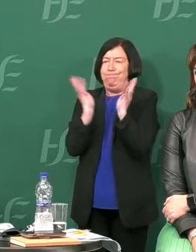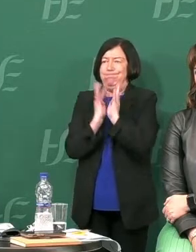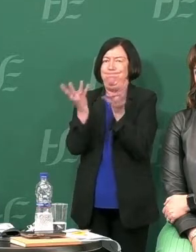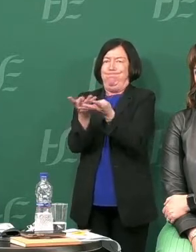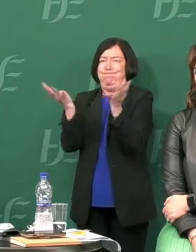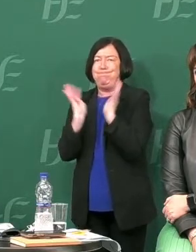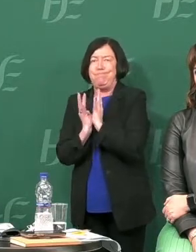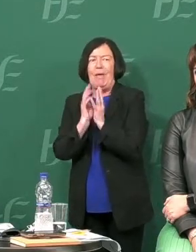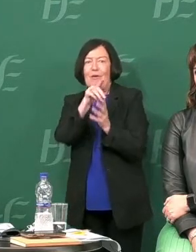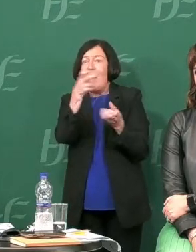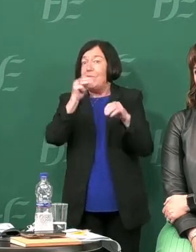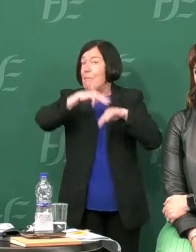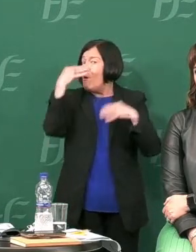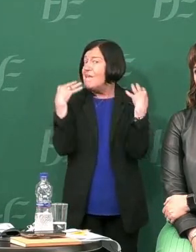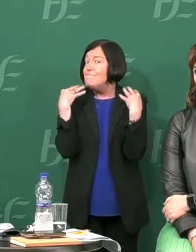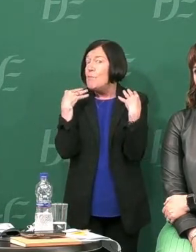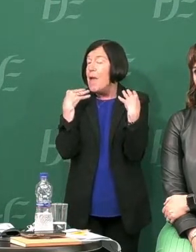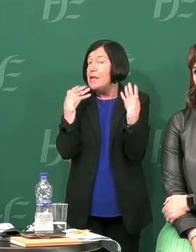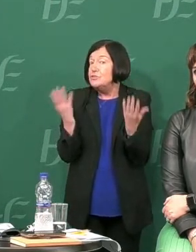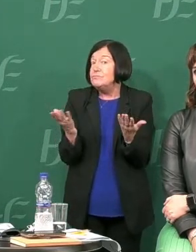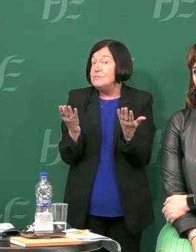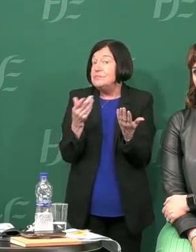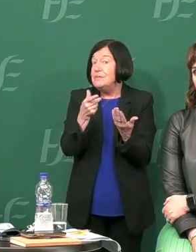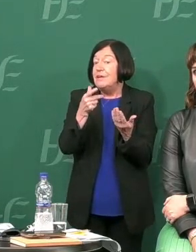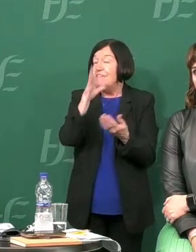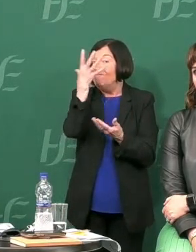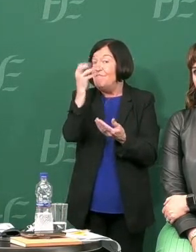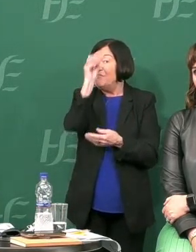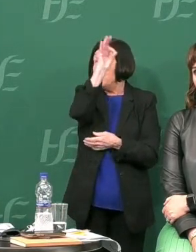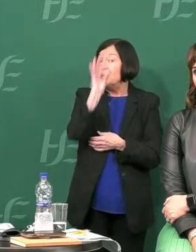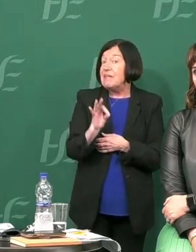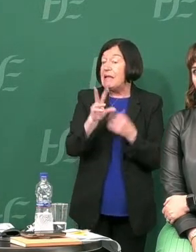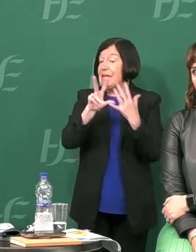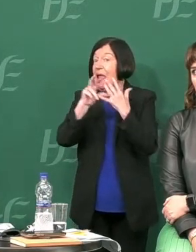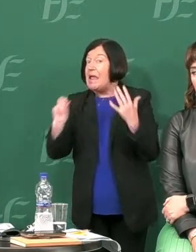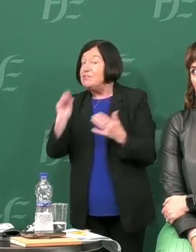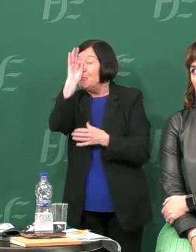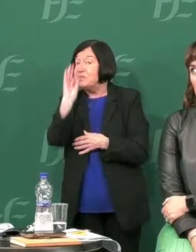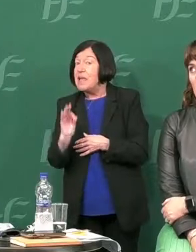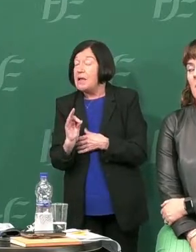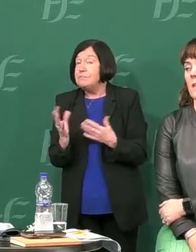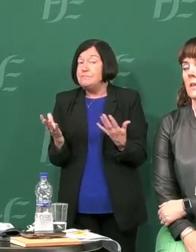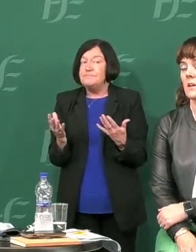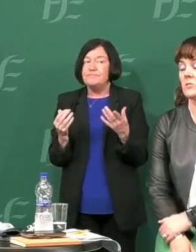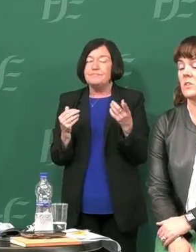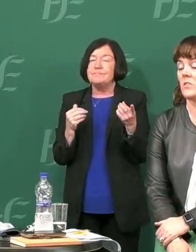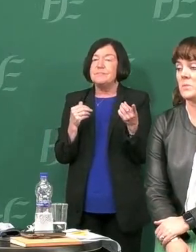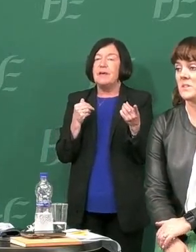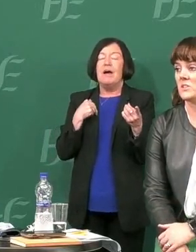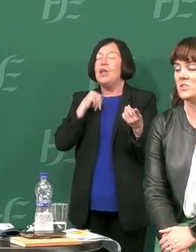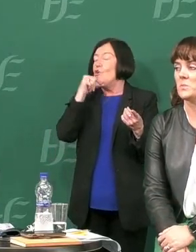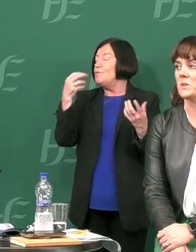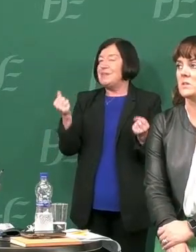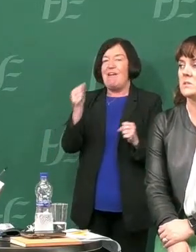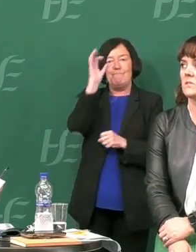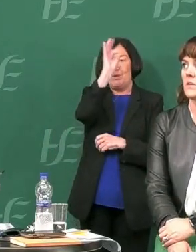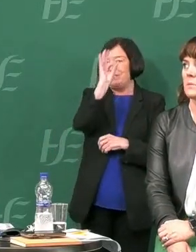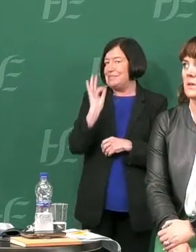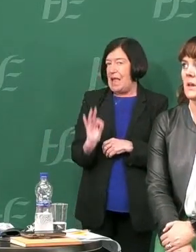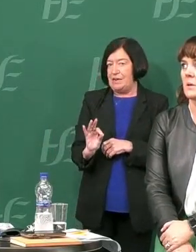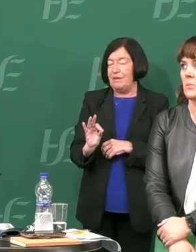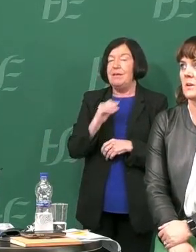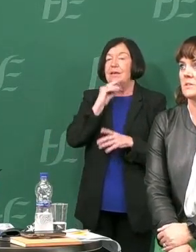give any more detail on that? Like, is it, 50%, 80? Like, just a bit more detail on it? I think I don't have a percentage